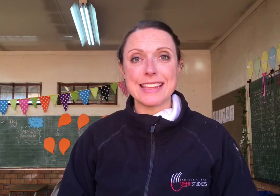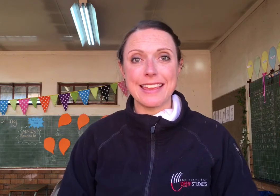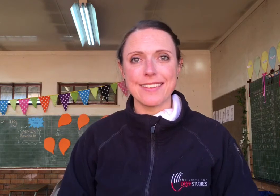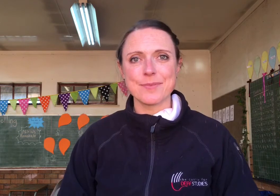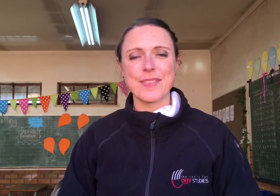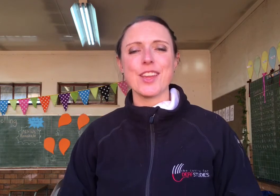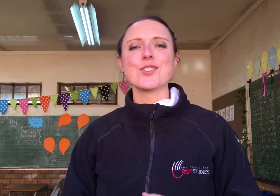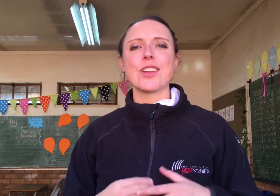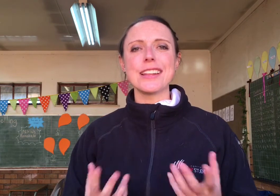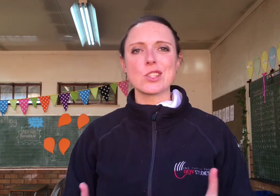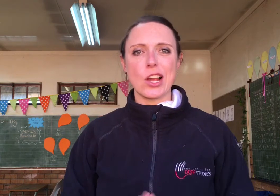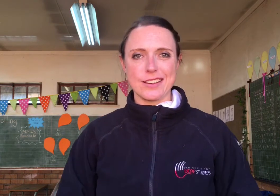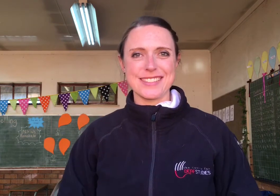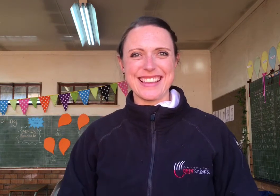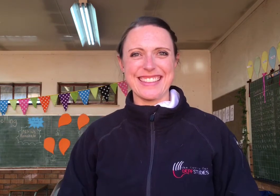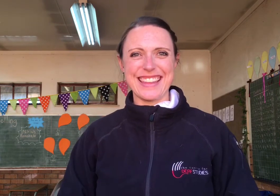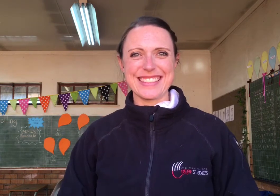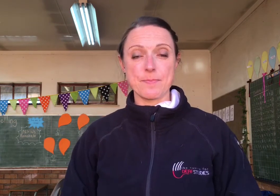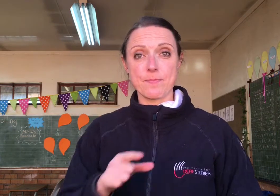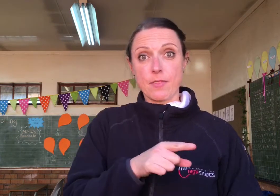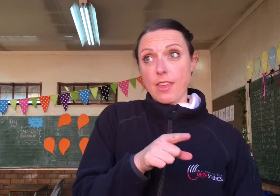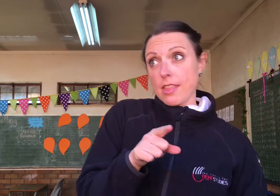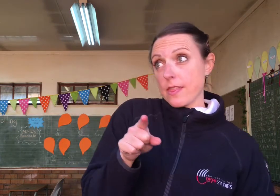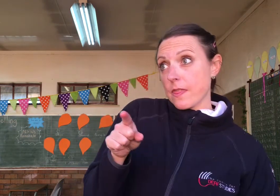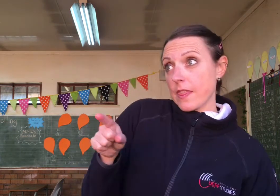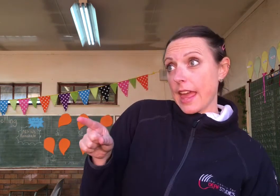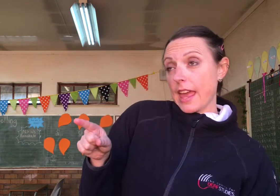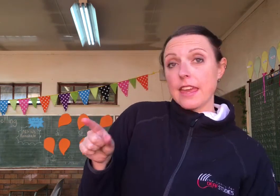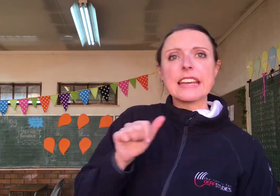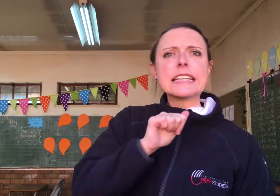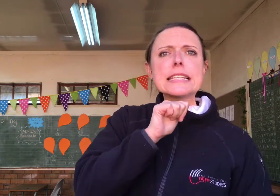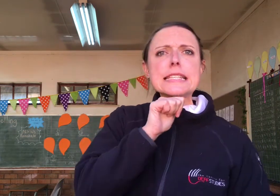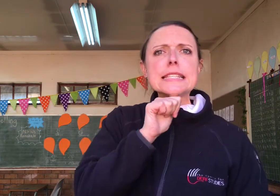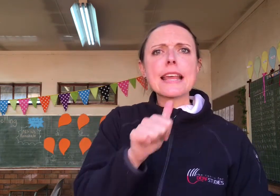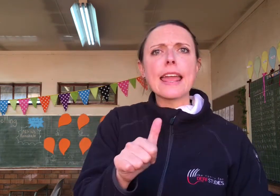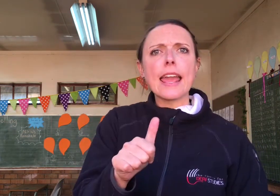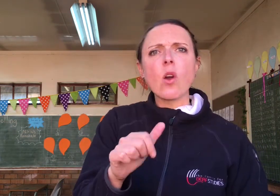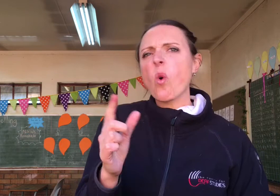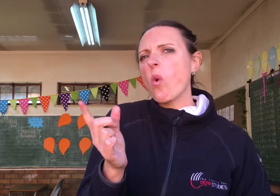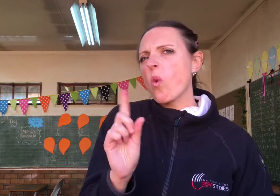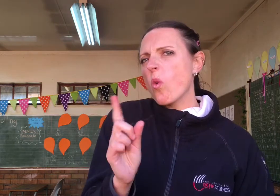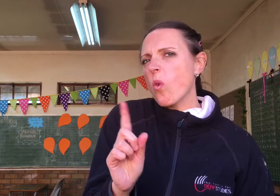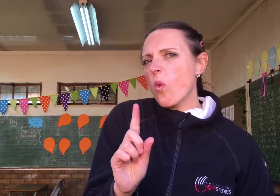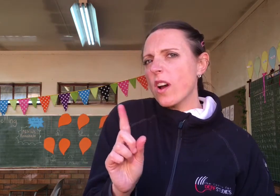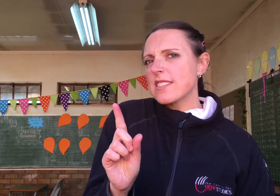saying? So let's know how to sign that. They saying what?